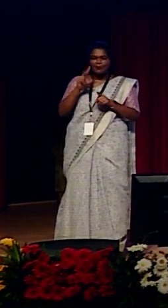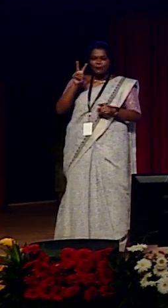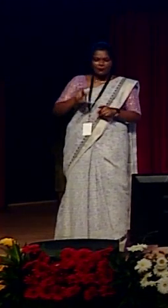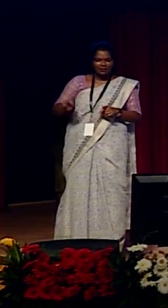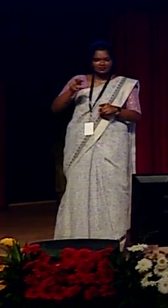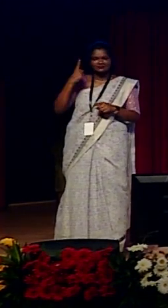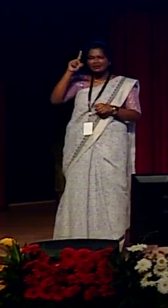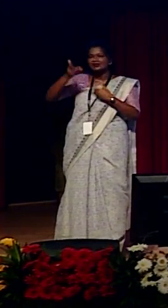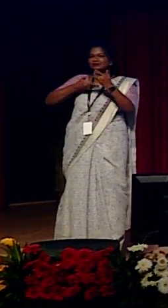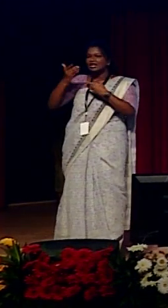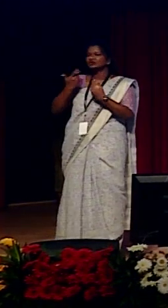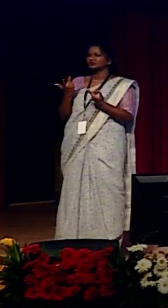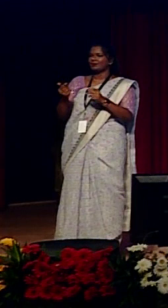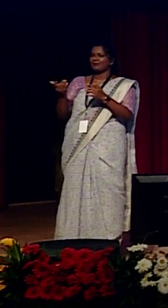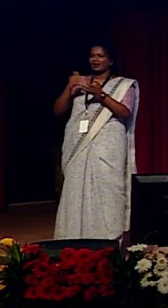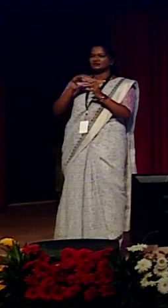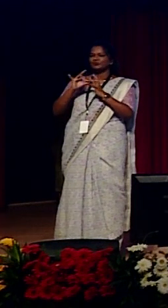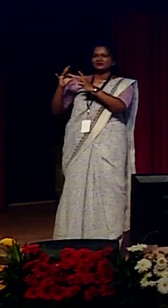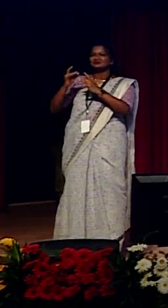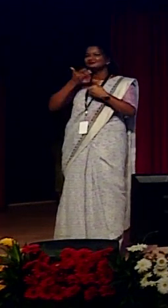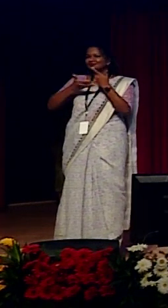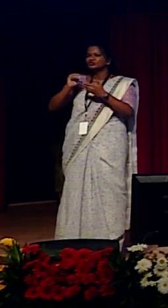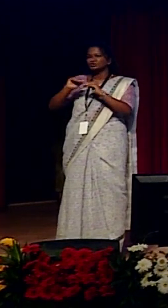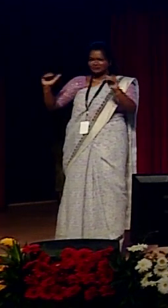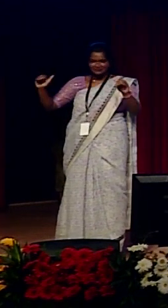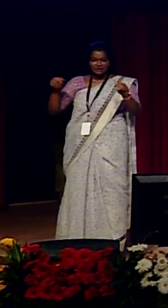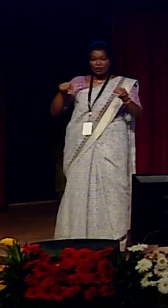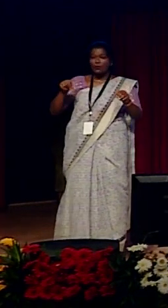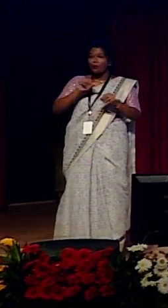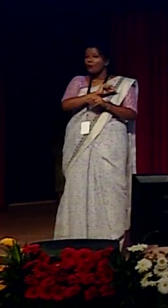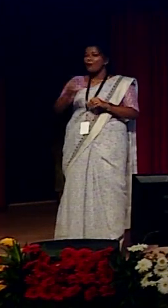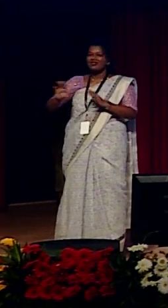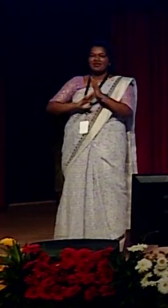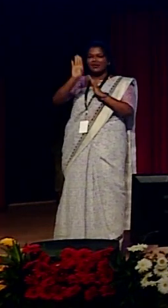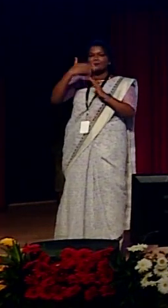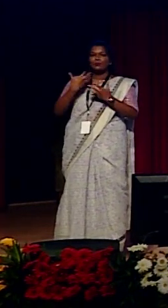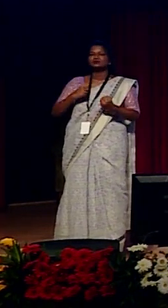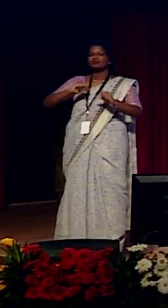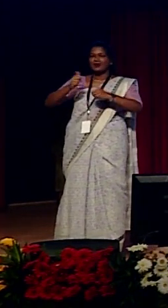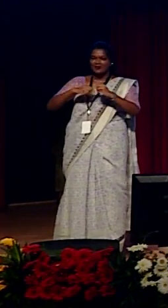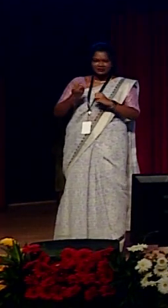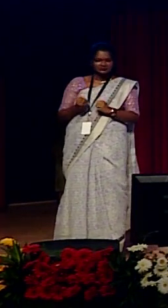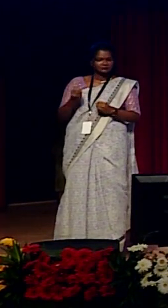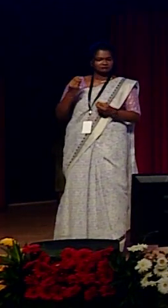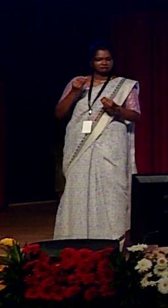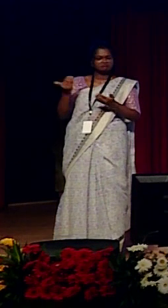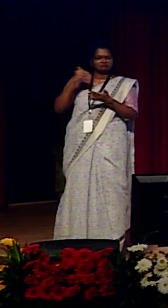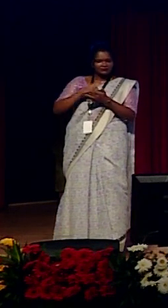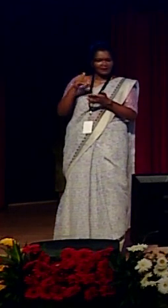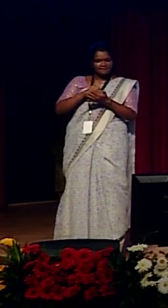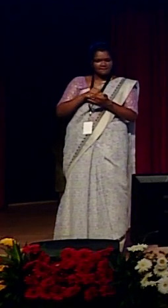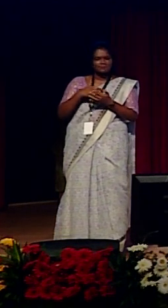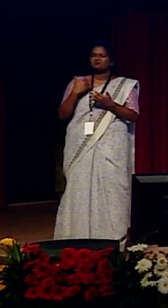the educators and the students again. So this whole develop, get feedback, and refine cycles kept repeating.